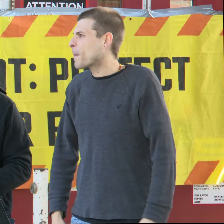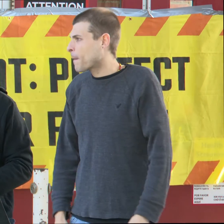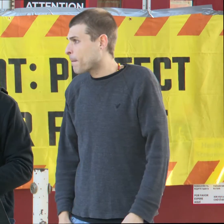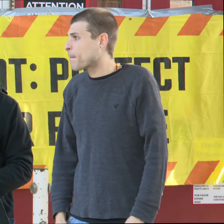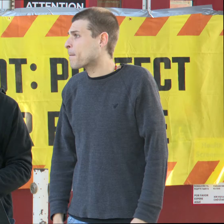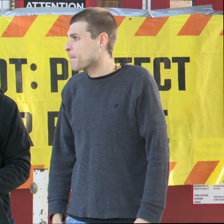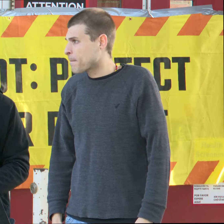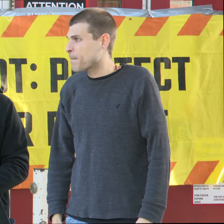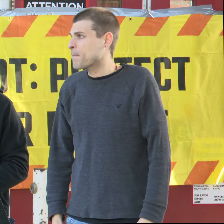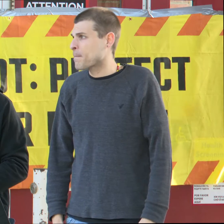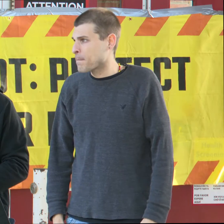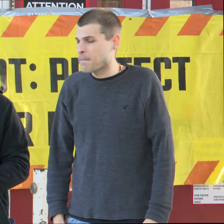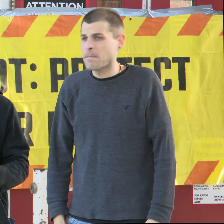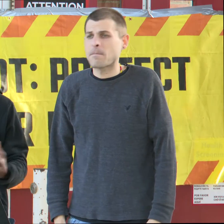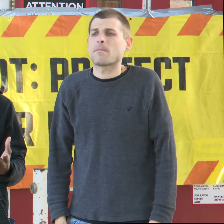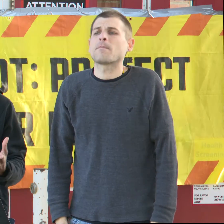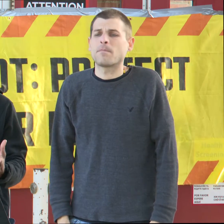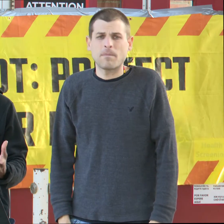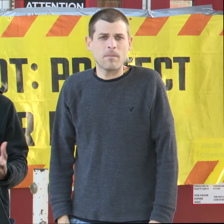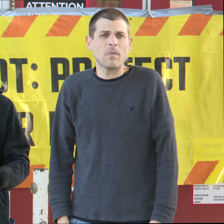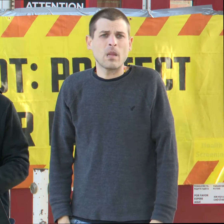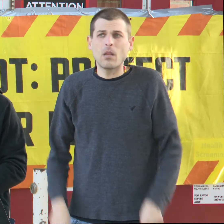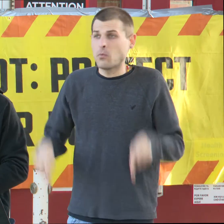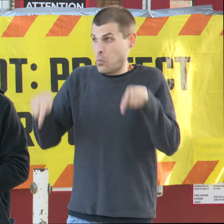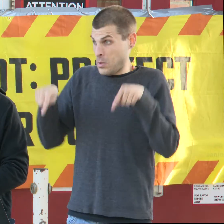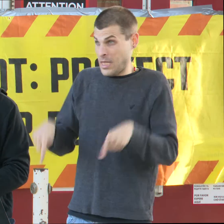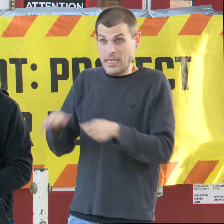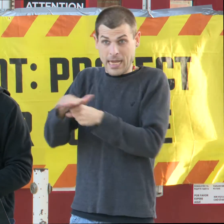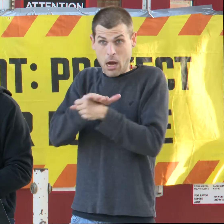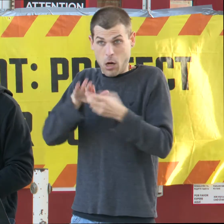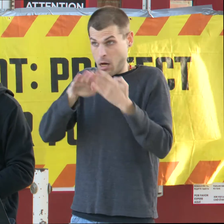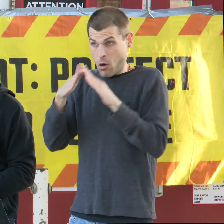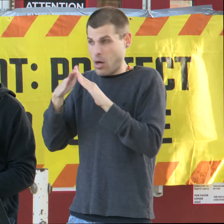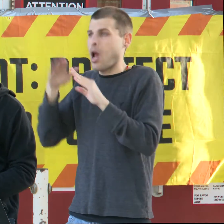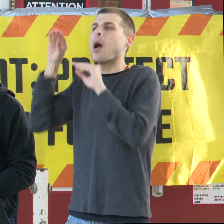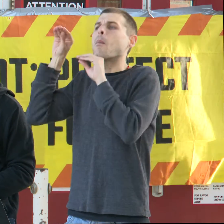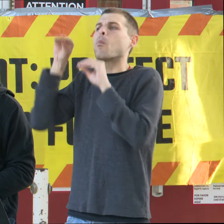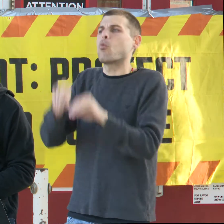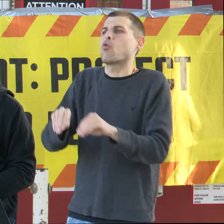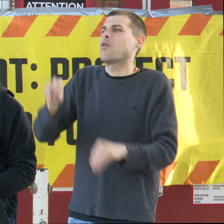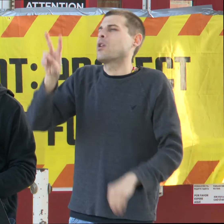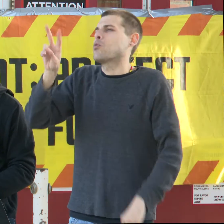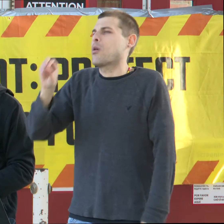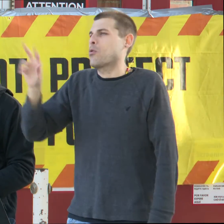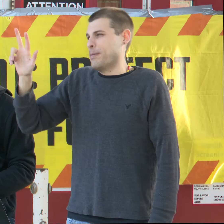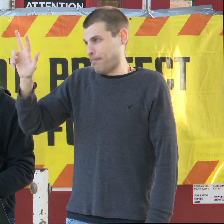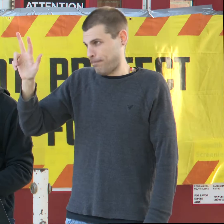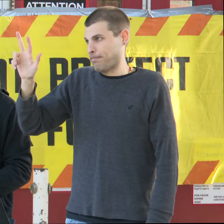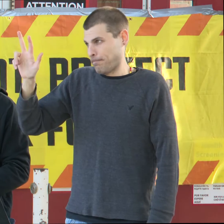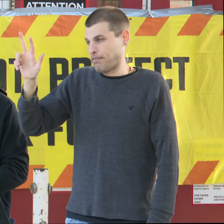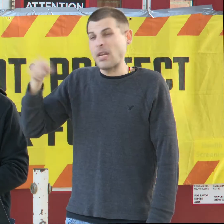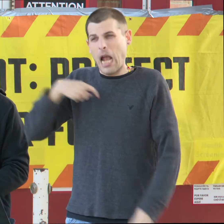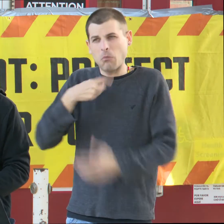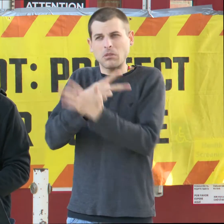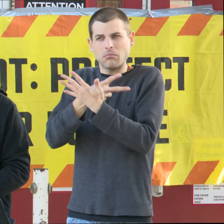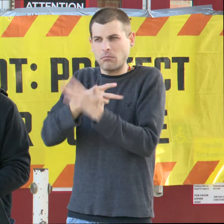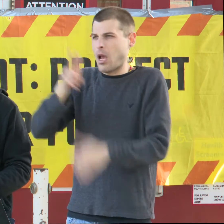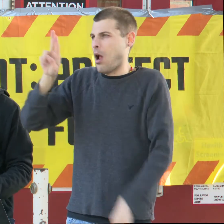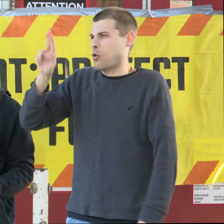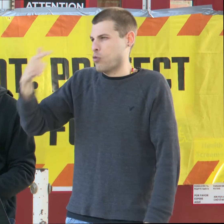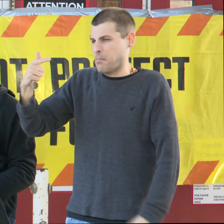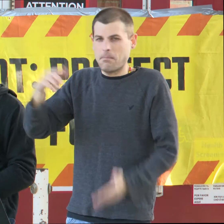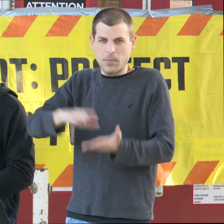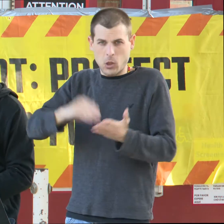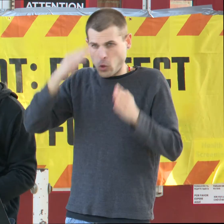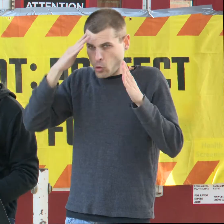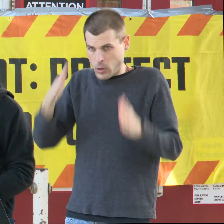I first came to this neighborhood in 2003 as an undergraduate student